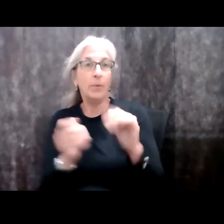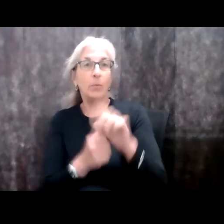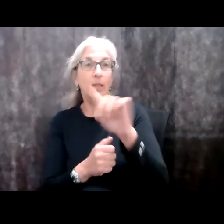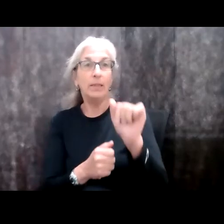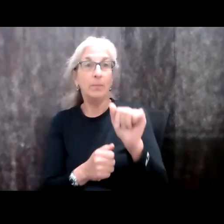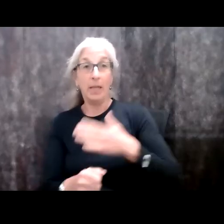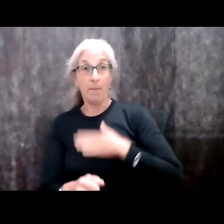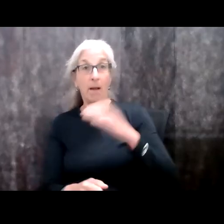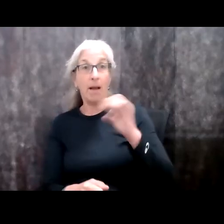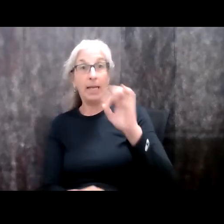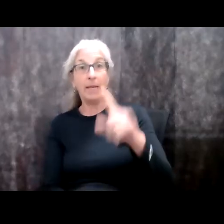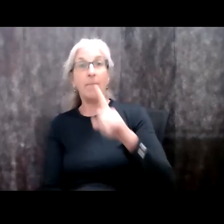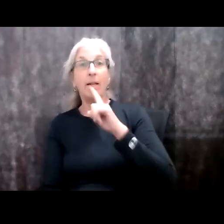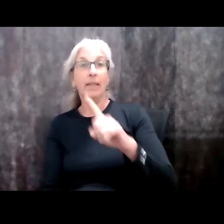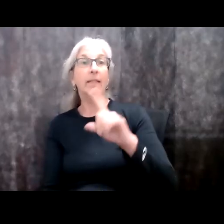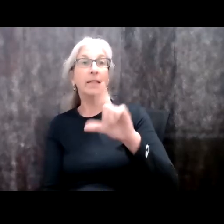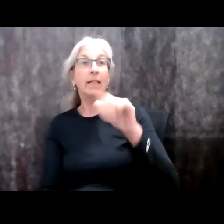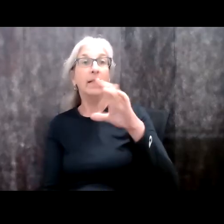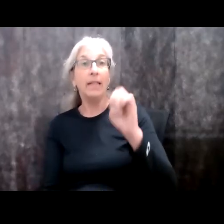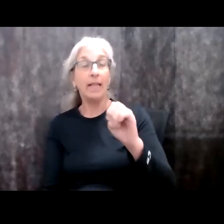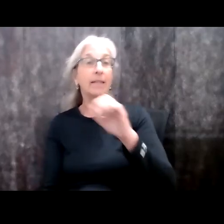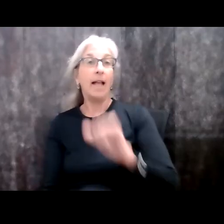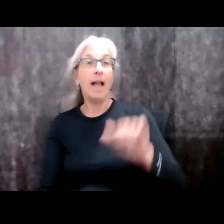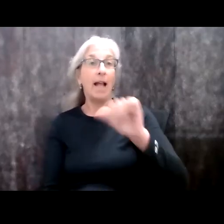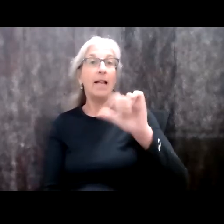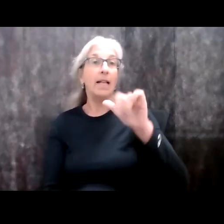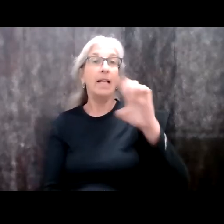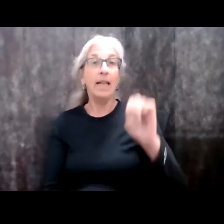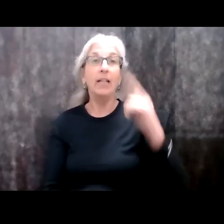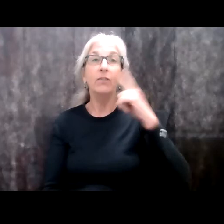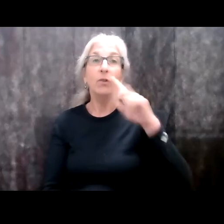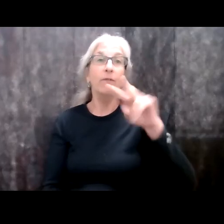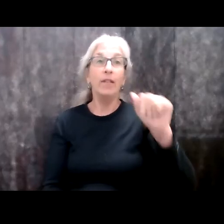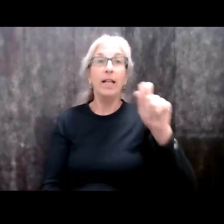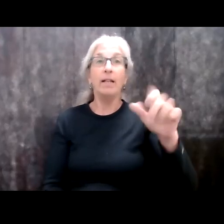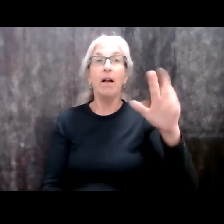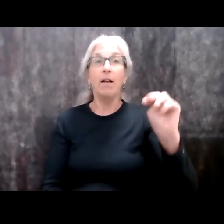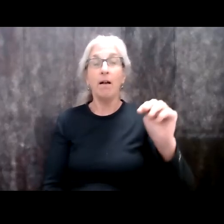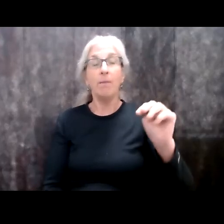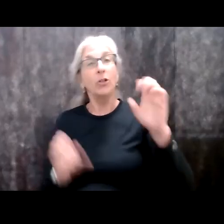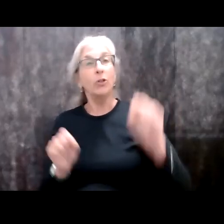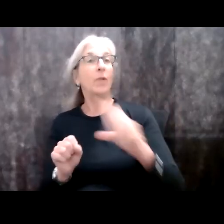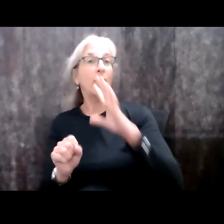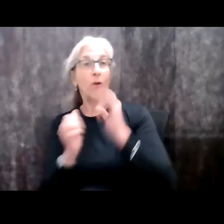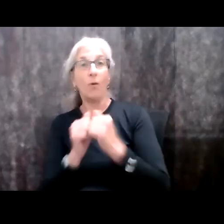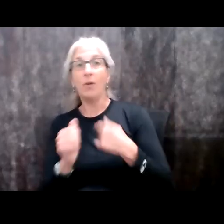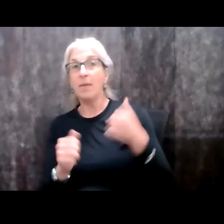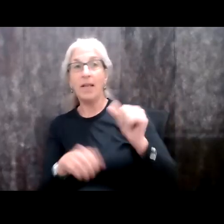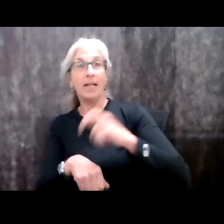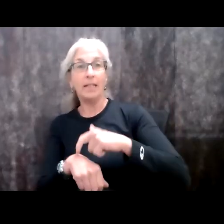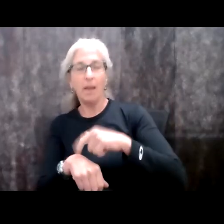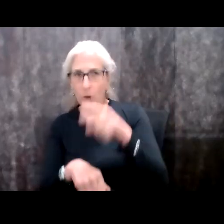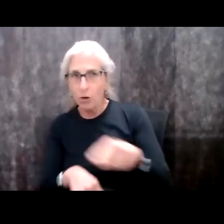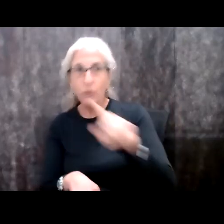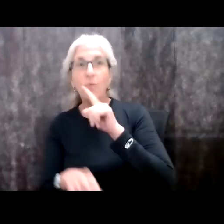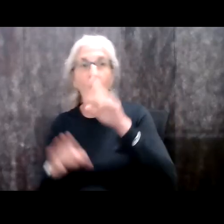is lance@lanceforva.com. You can reach out and talk to me anytime, and I appreciate your support. I'll keep it short and sweet tonight. You guys are the focus